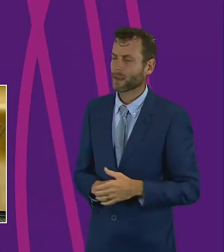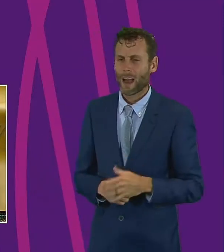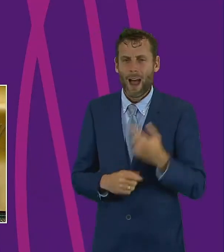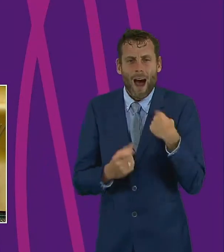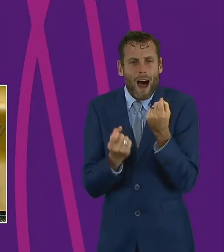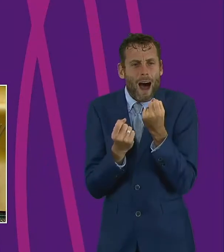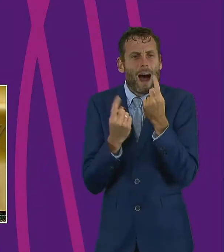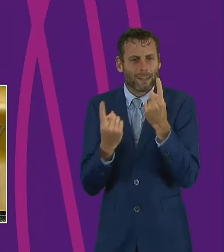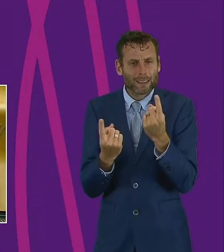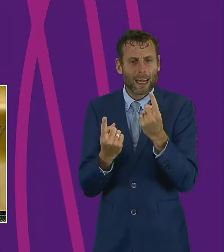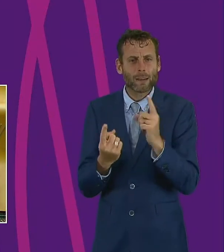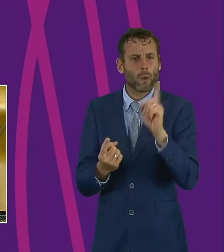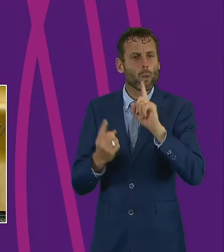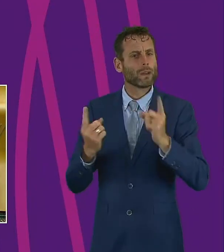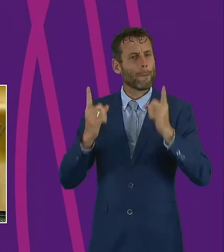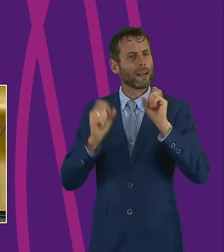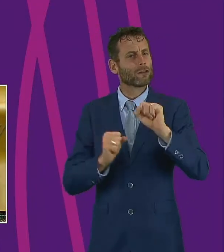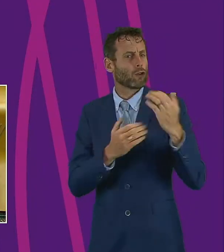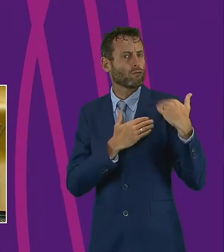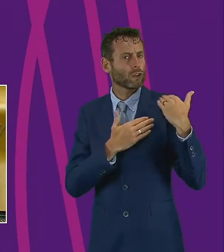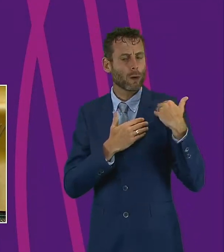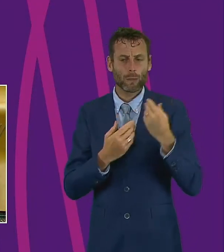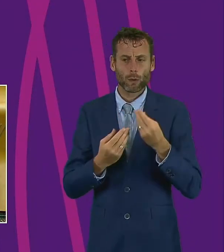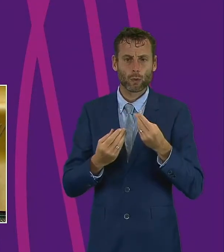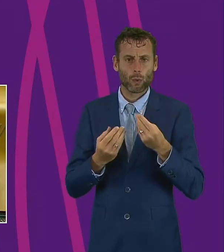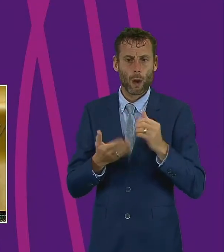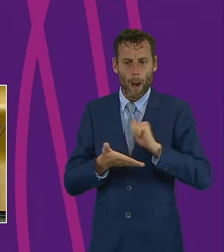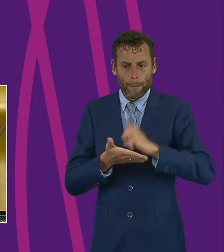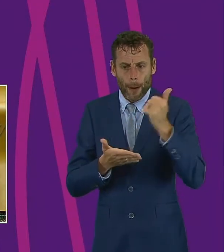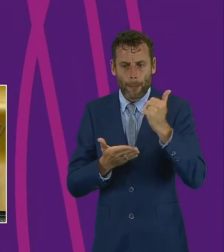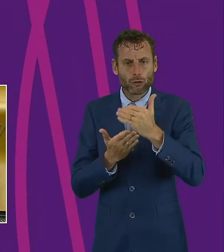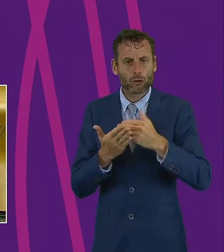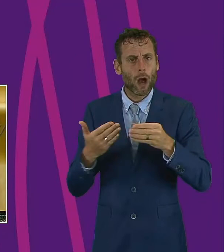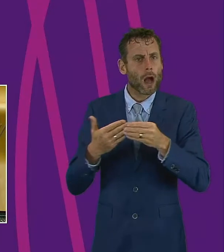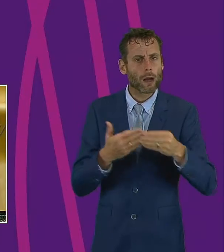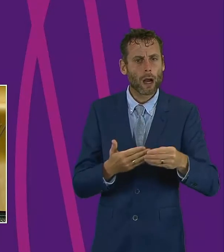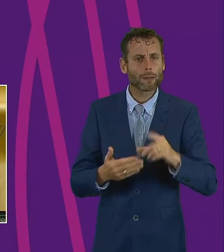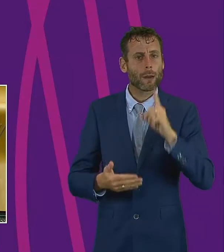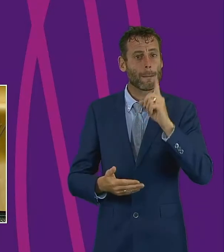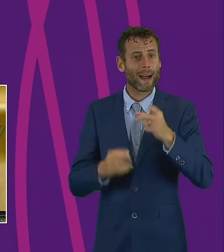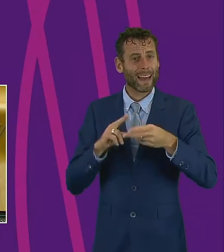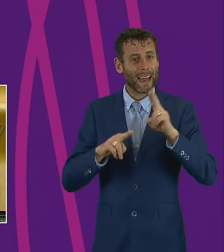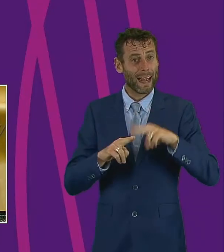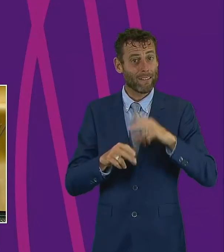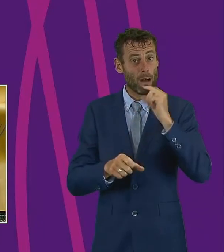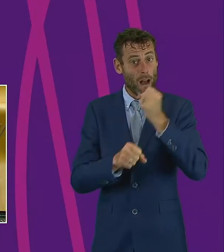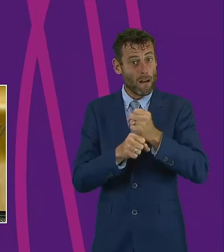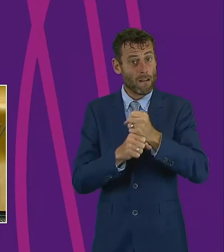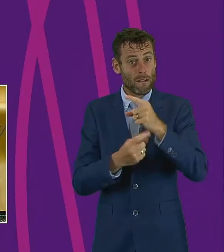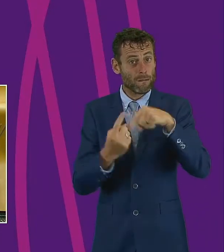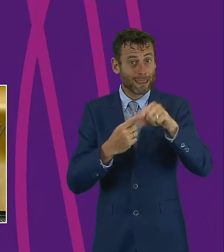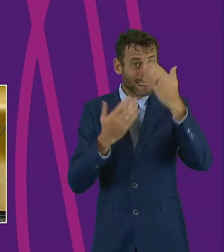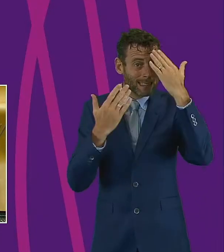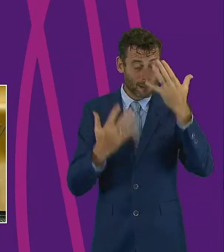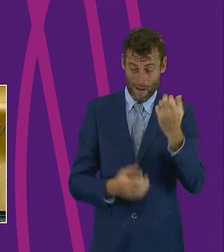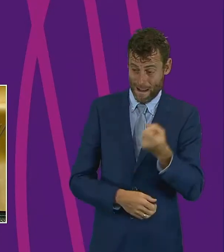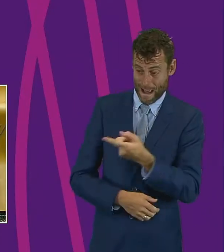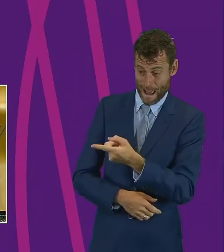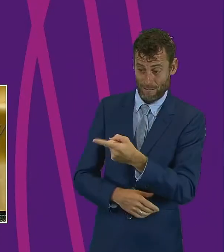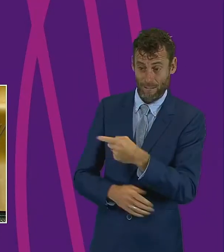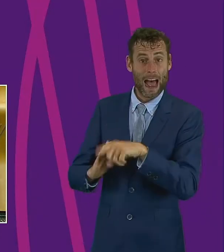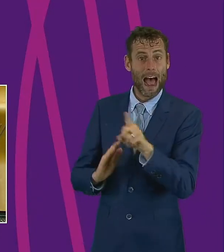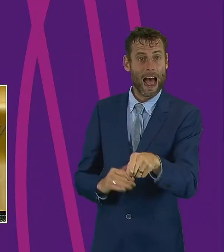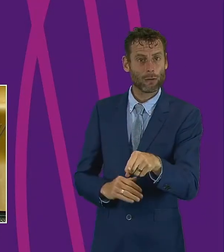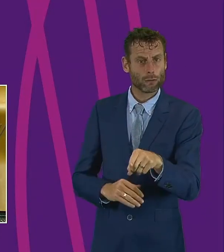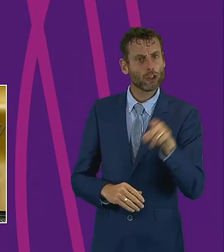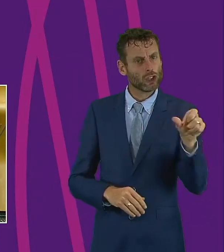completely Minister's role in the issuance of guidance, but if no one in her government knew, she should just be able to say so. Now, in May, Jackson Carlaw raised the case in